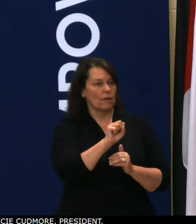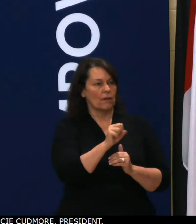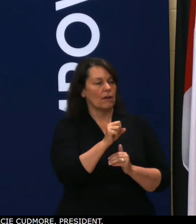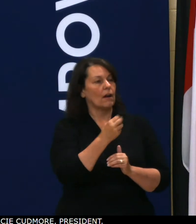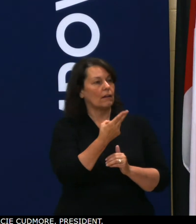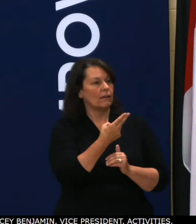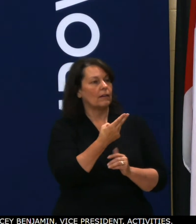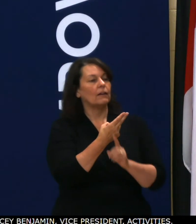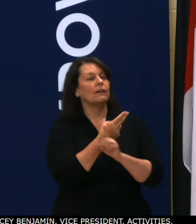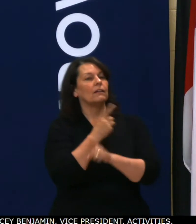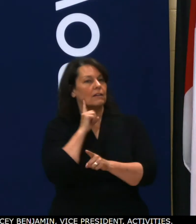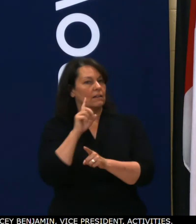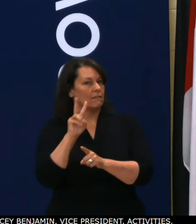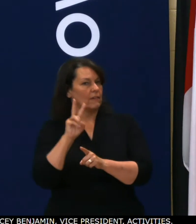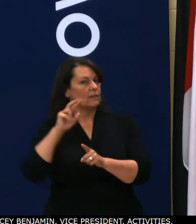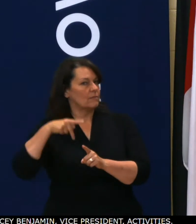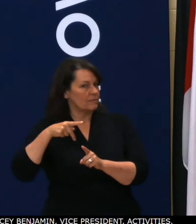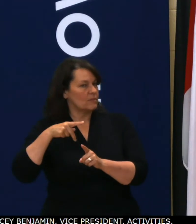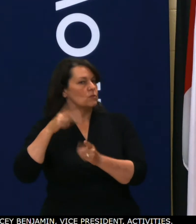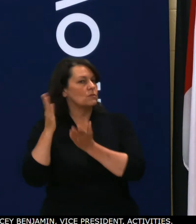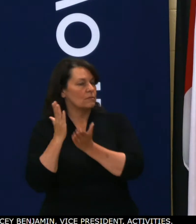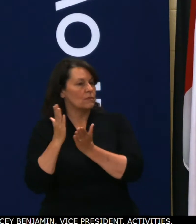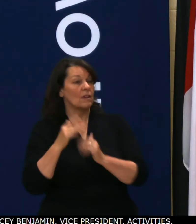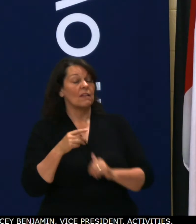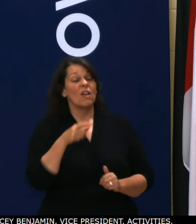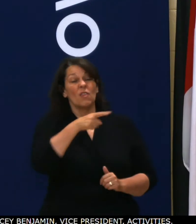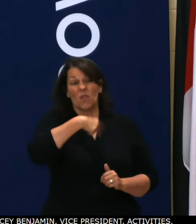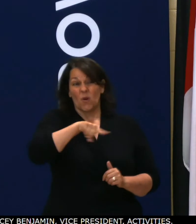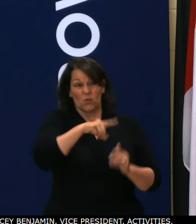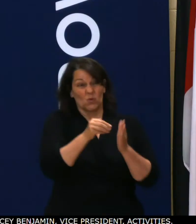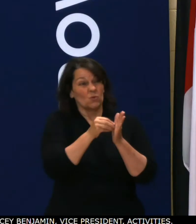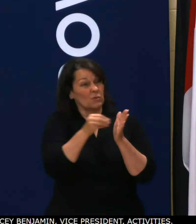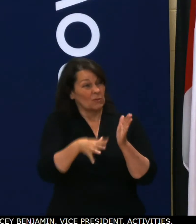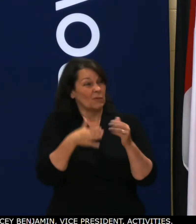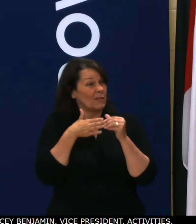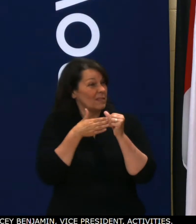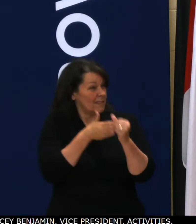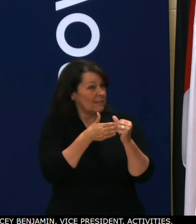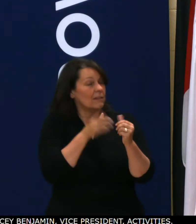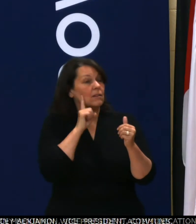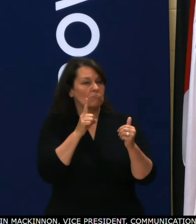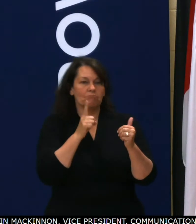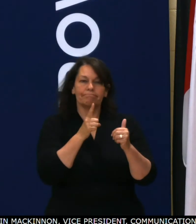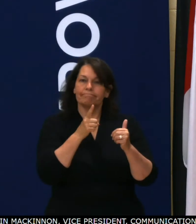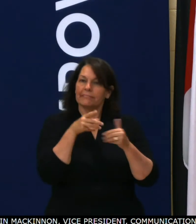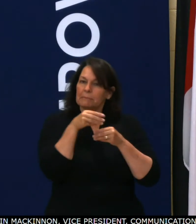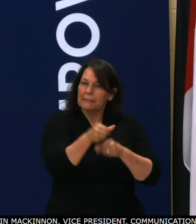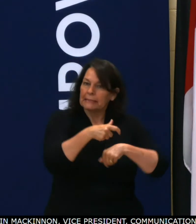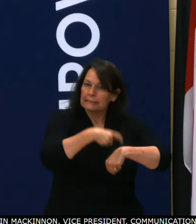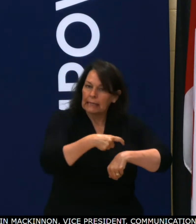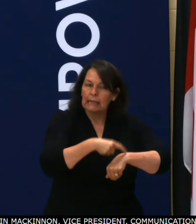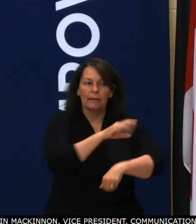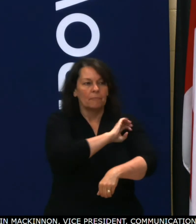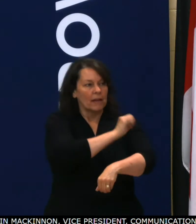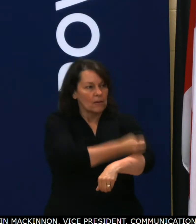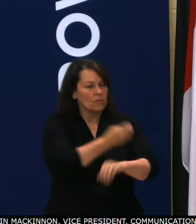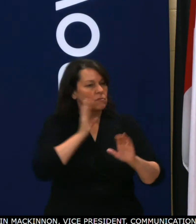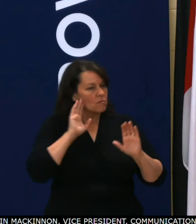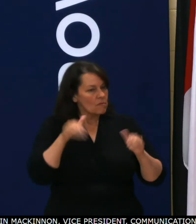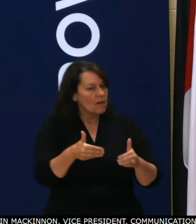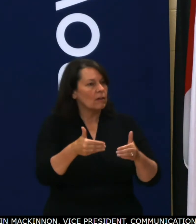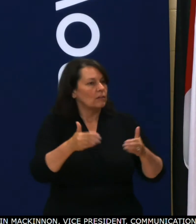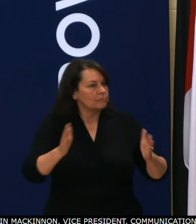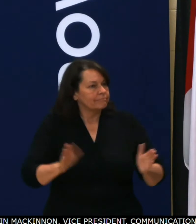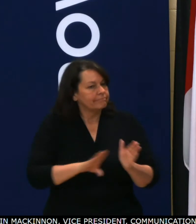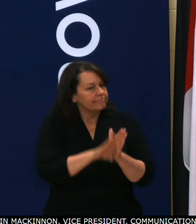President, Services. These student leaders have given their time and energy to enhance the college experience for our